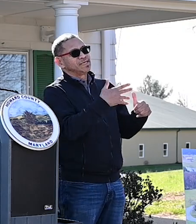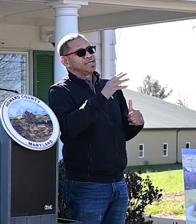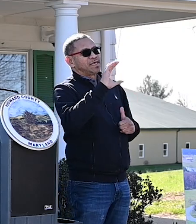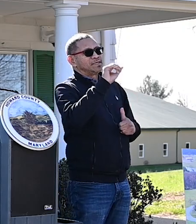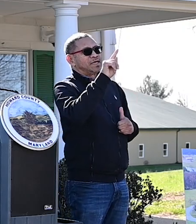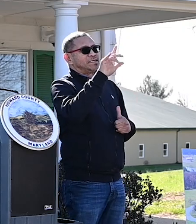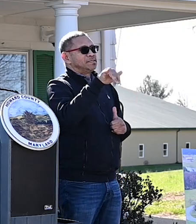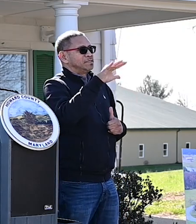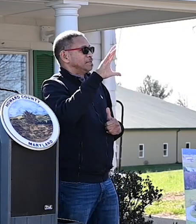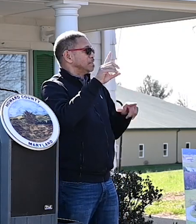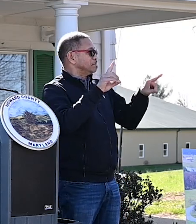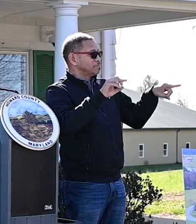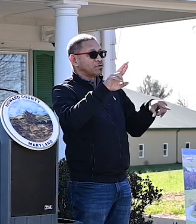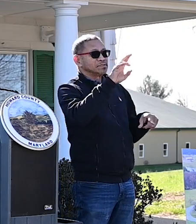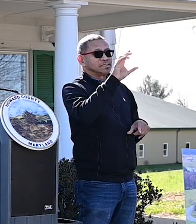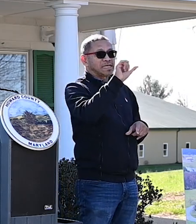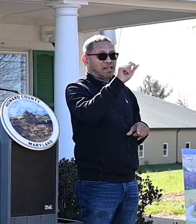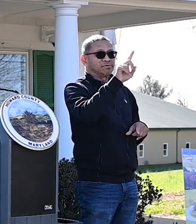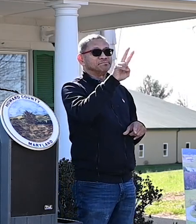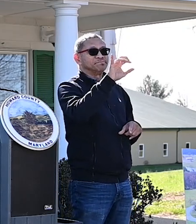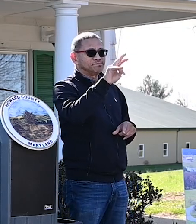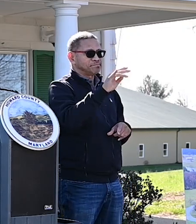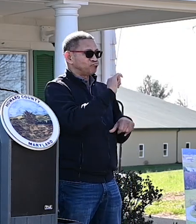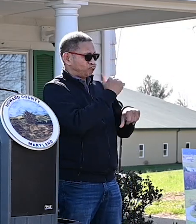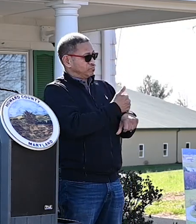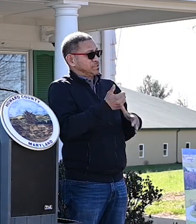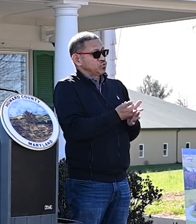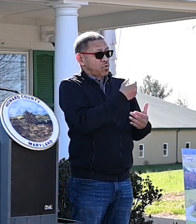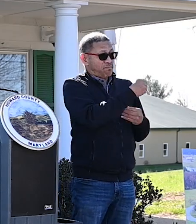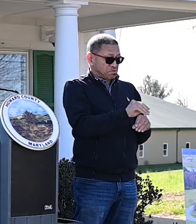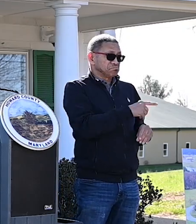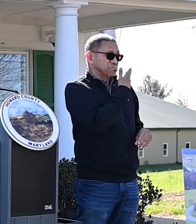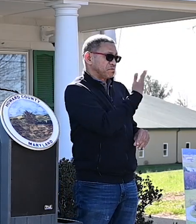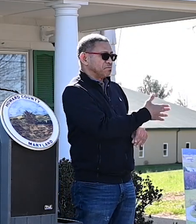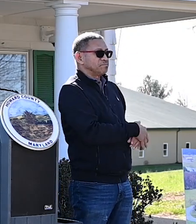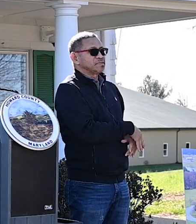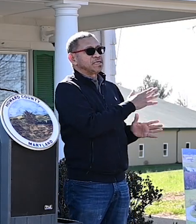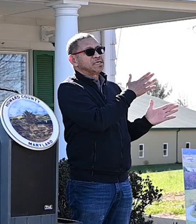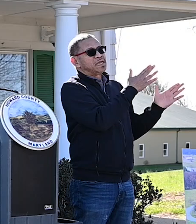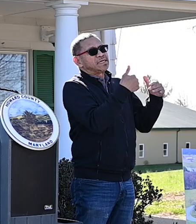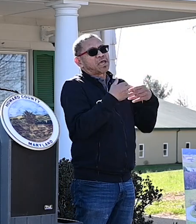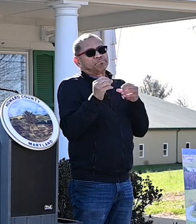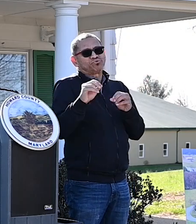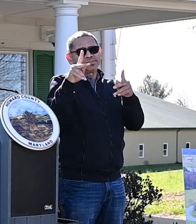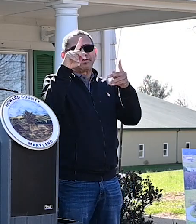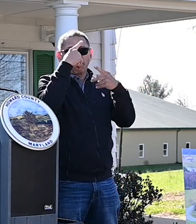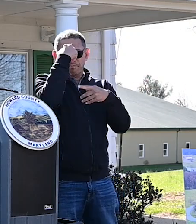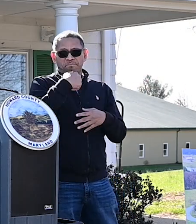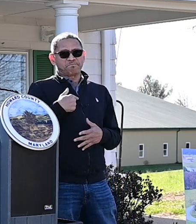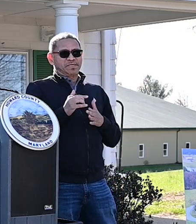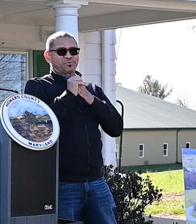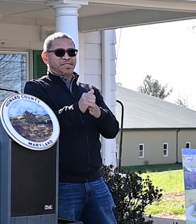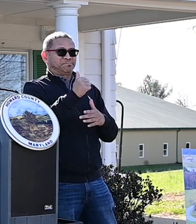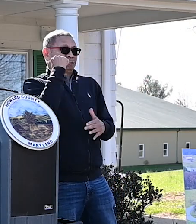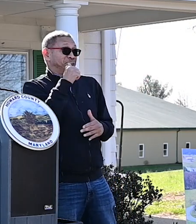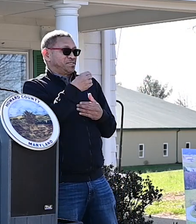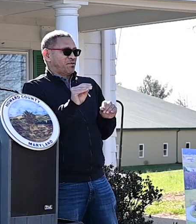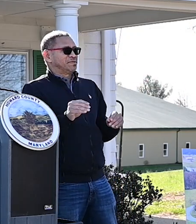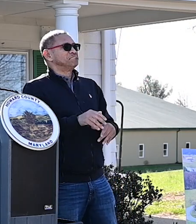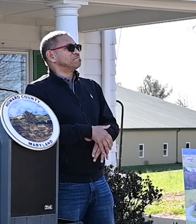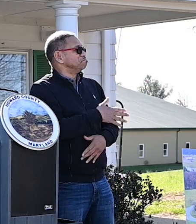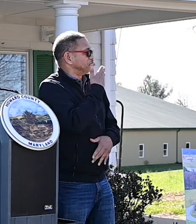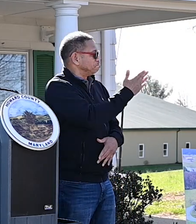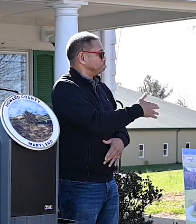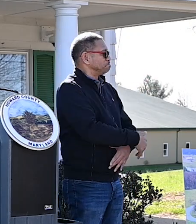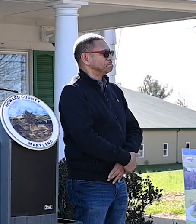County Executive Dr. Calvin Ball for establishing the new office, as well as the opportunity for me to lead this important initiative. So